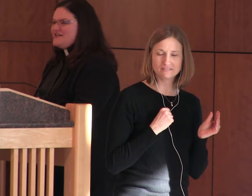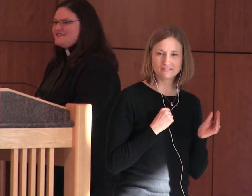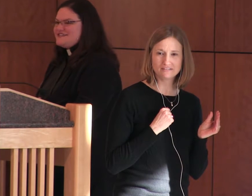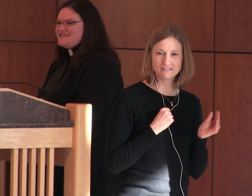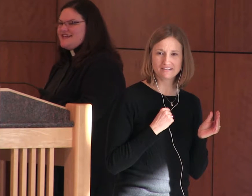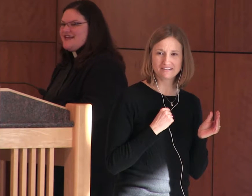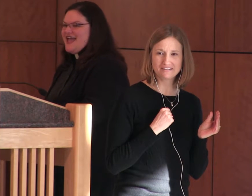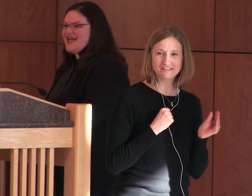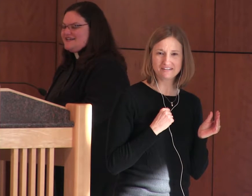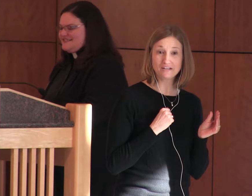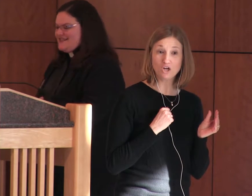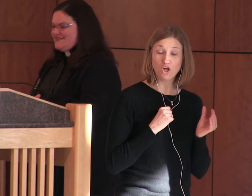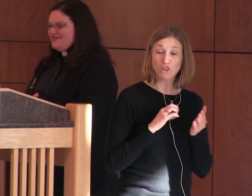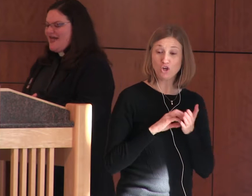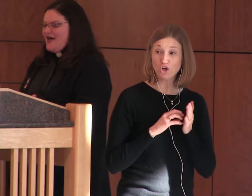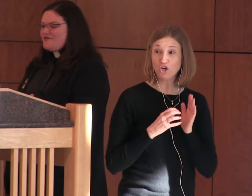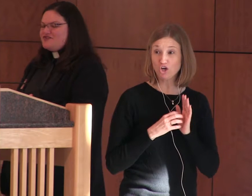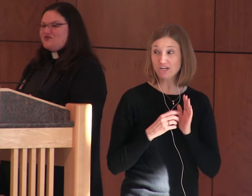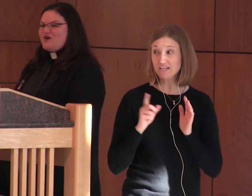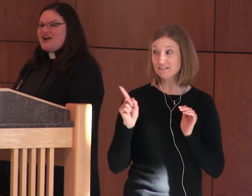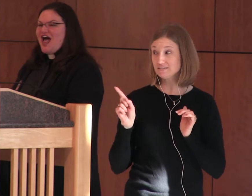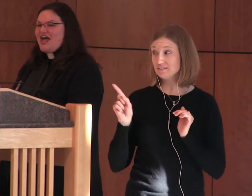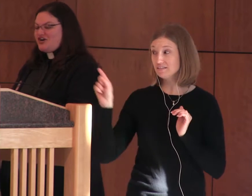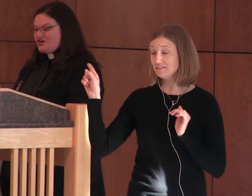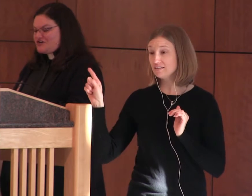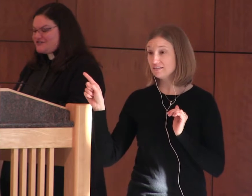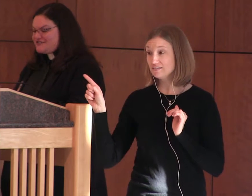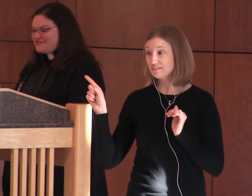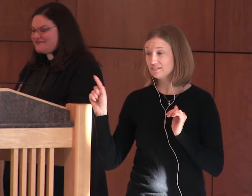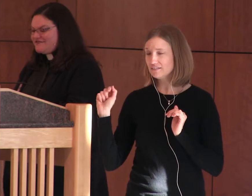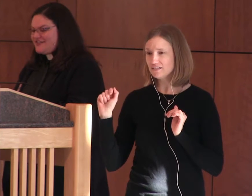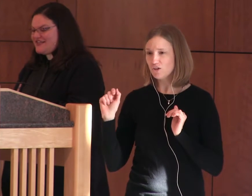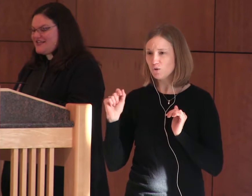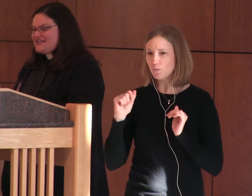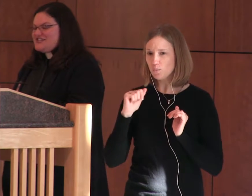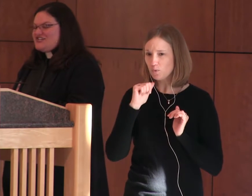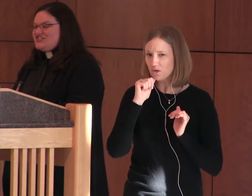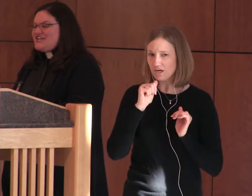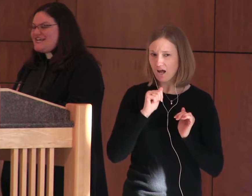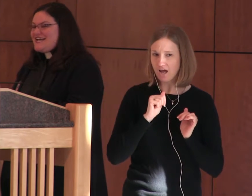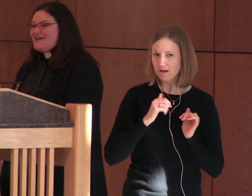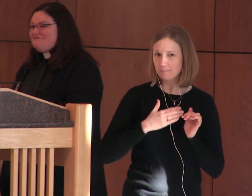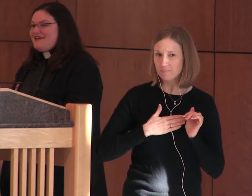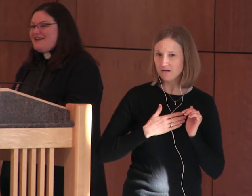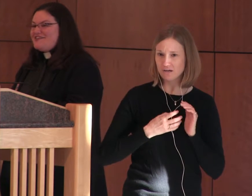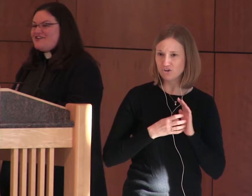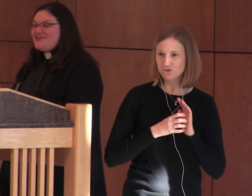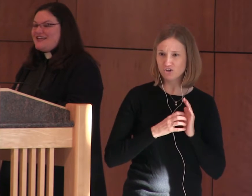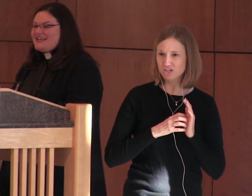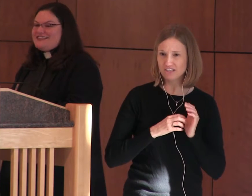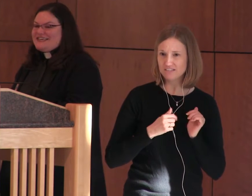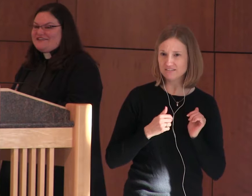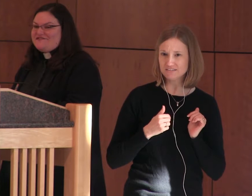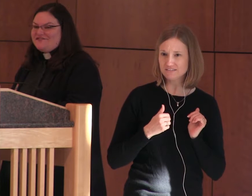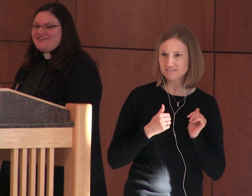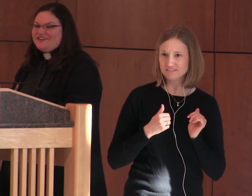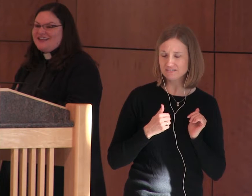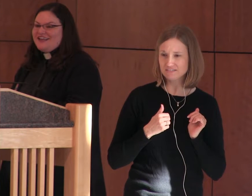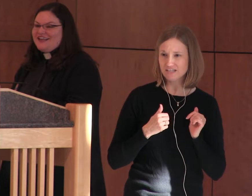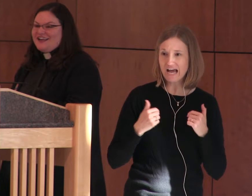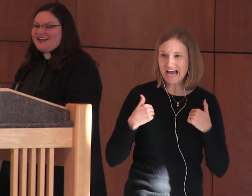The cookies that they ate in the lounge were not hers. She had been the cookie